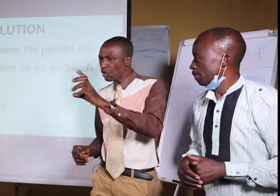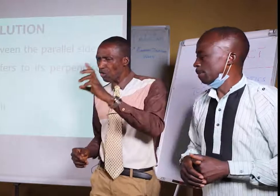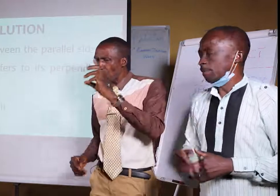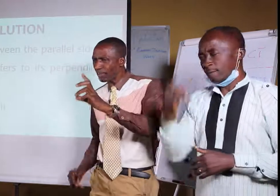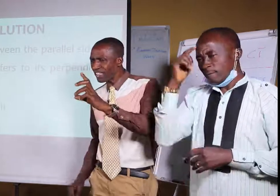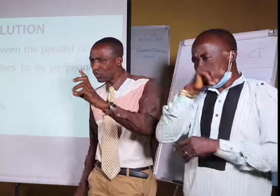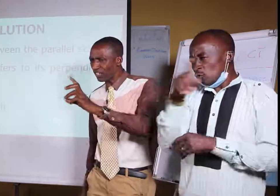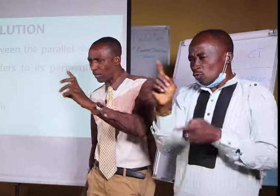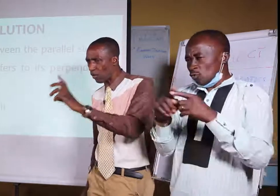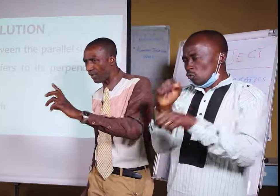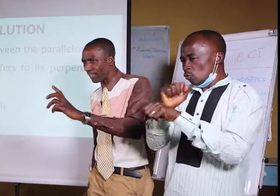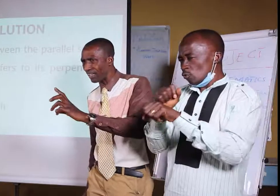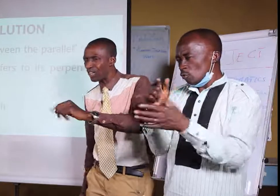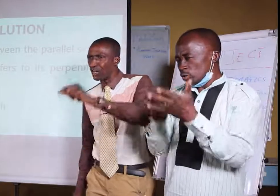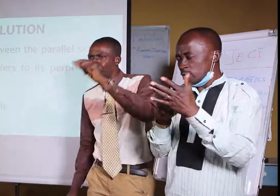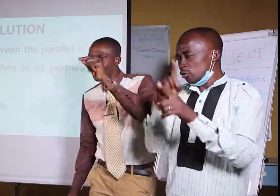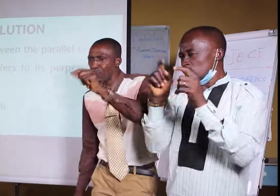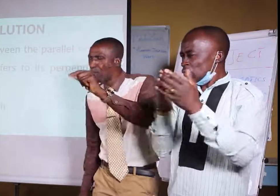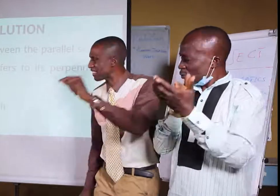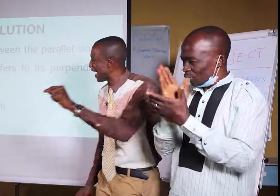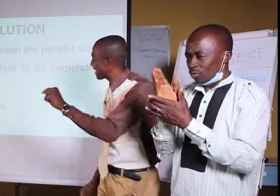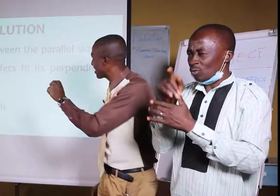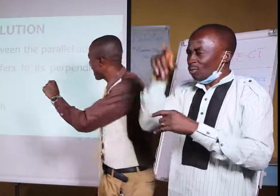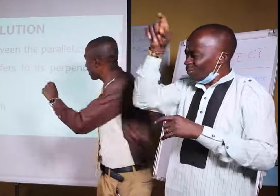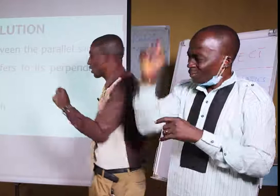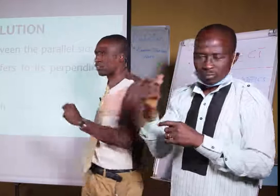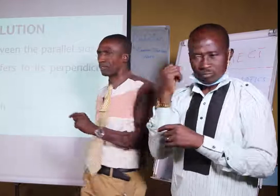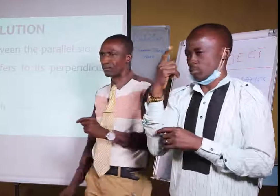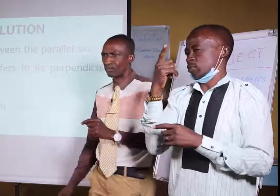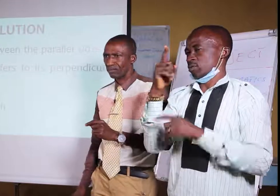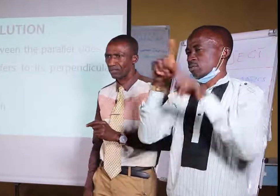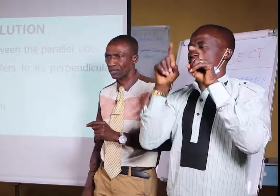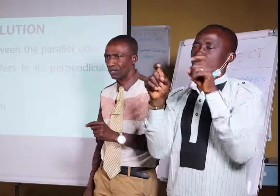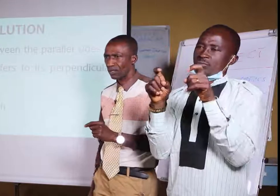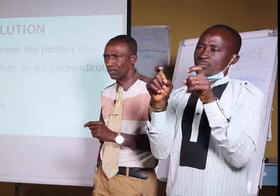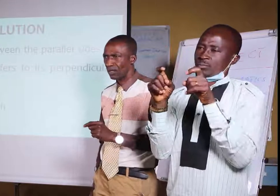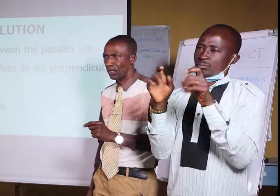For you to work this question correctly, you must understand the question.